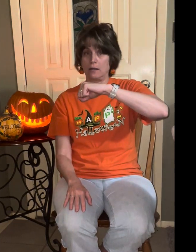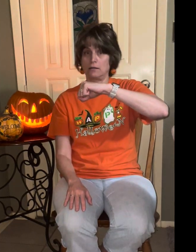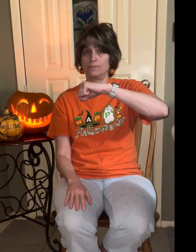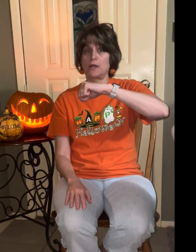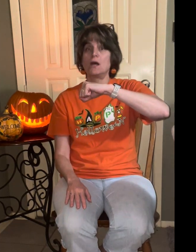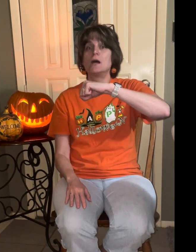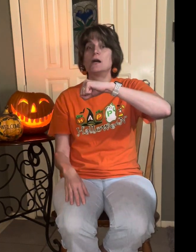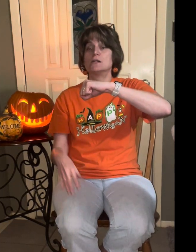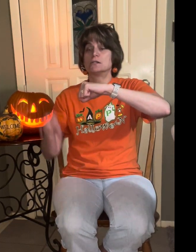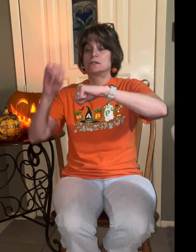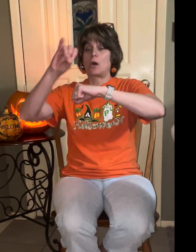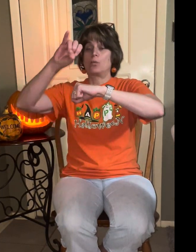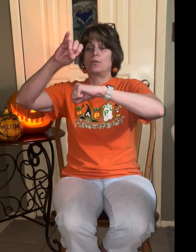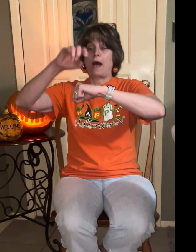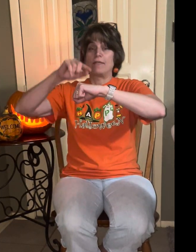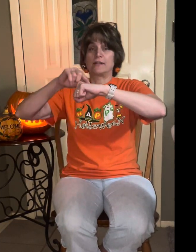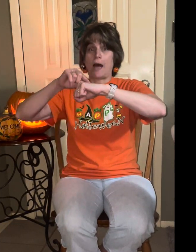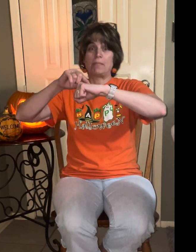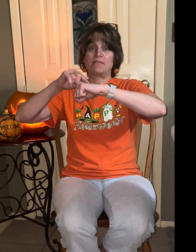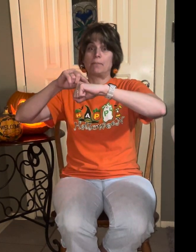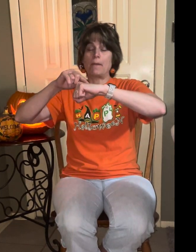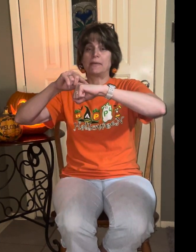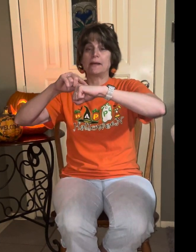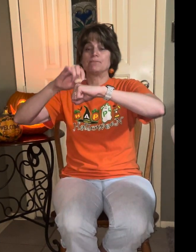J-O-L. So on the top of the pumpkin,